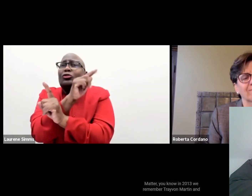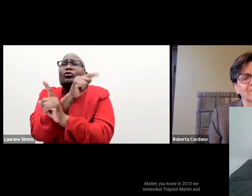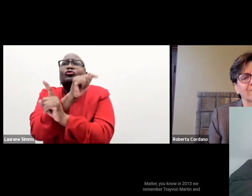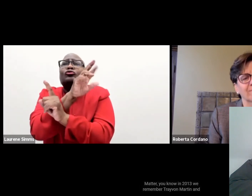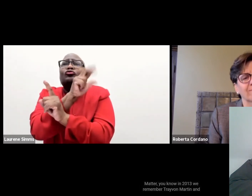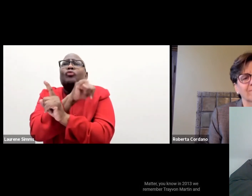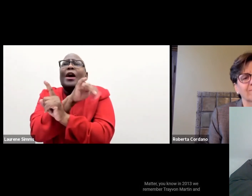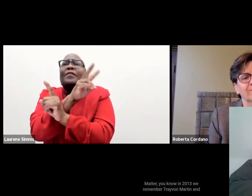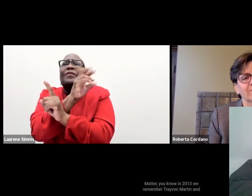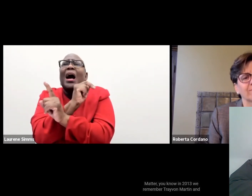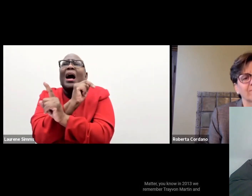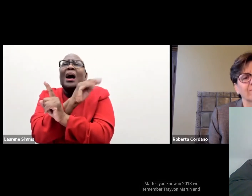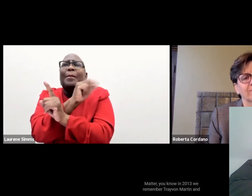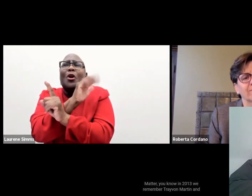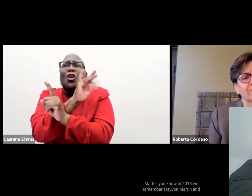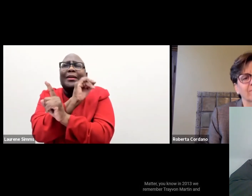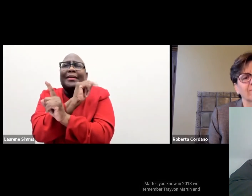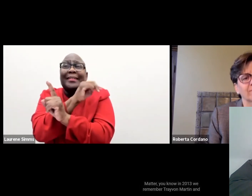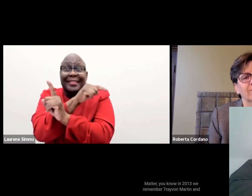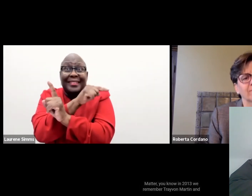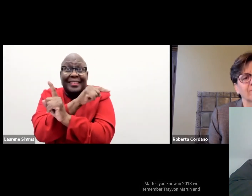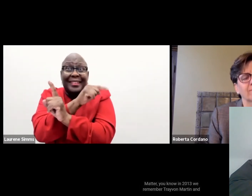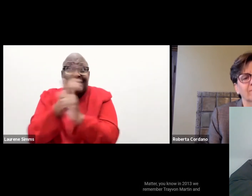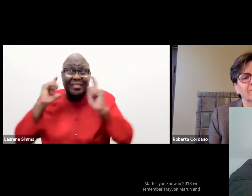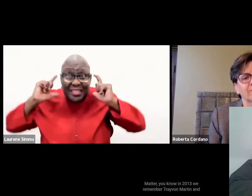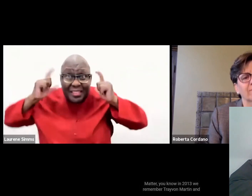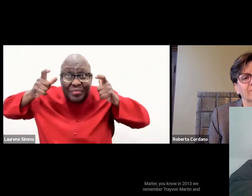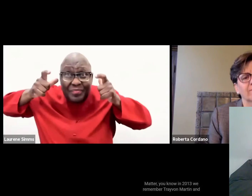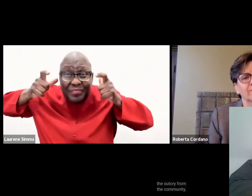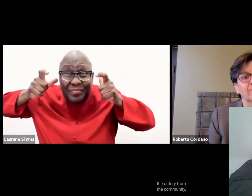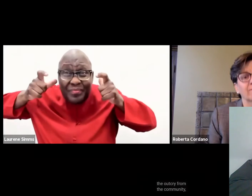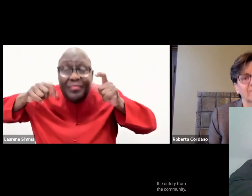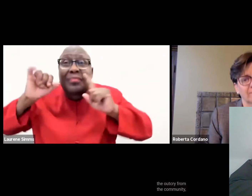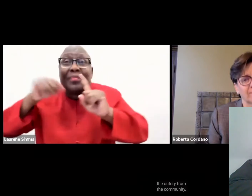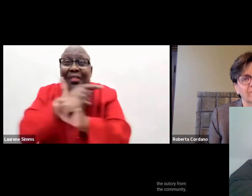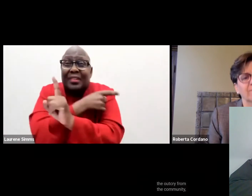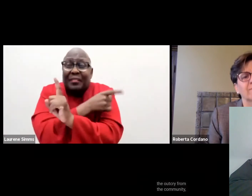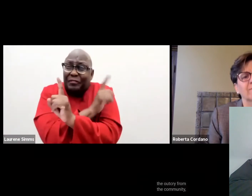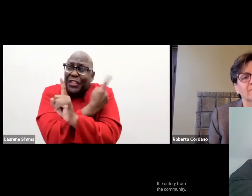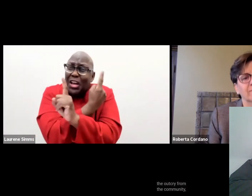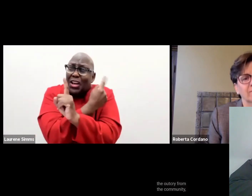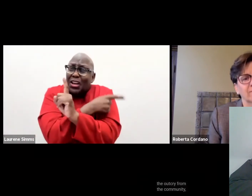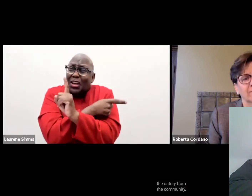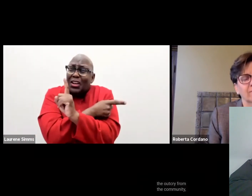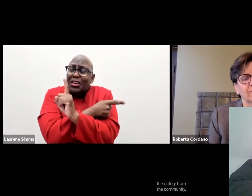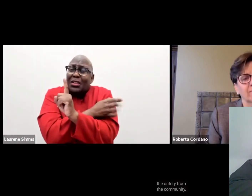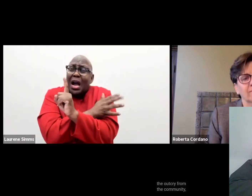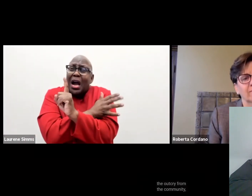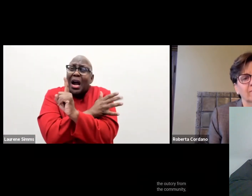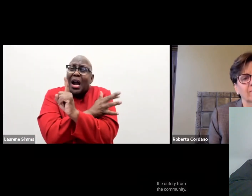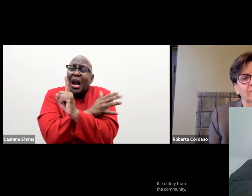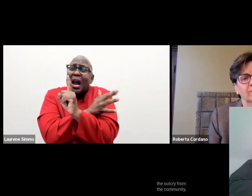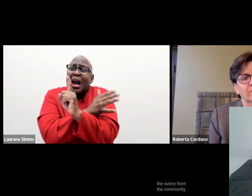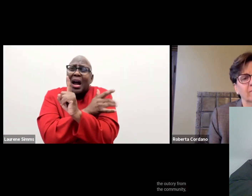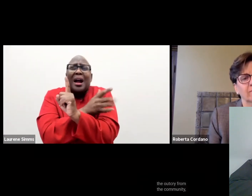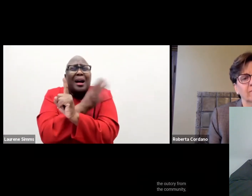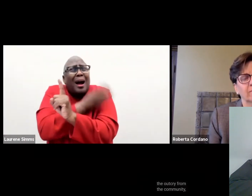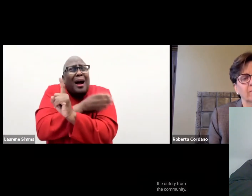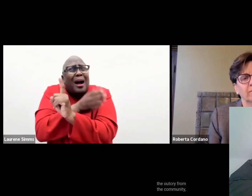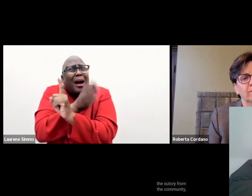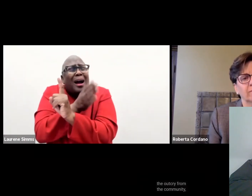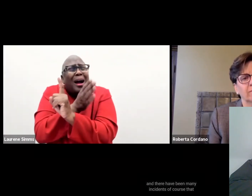And in 2013, I remember Trayvon Martin and the outcry from the community on his death.